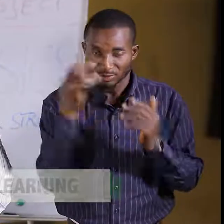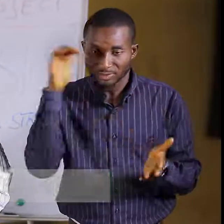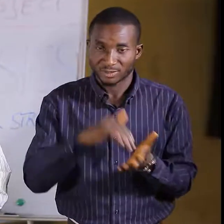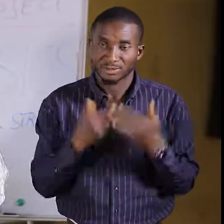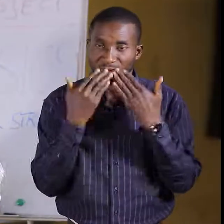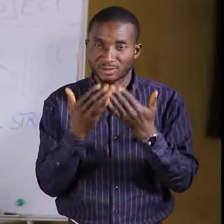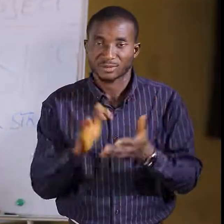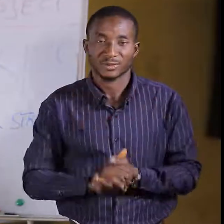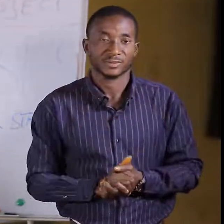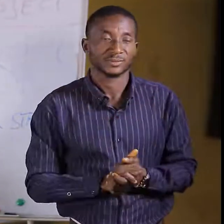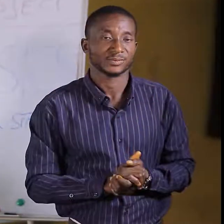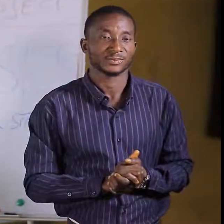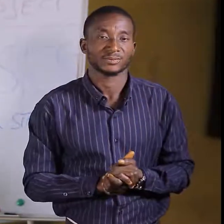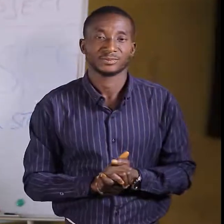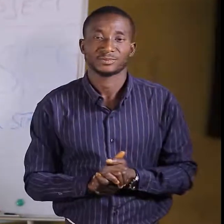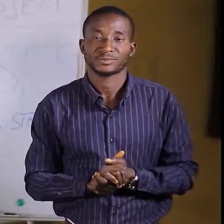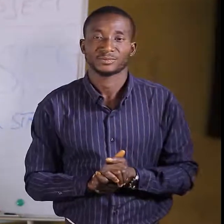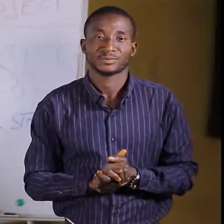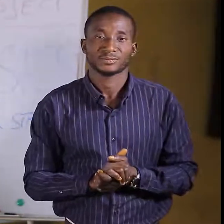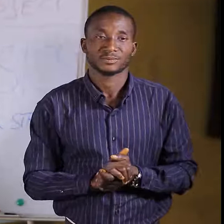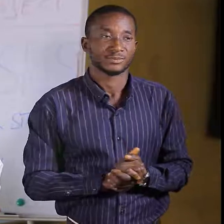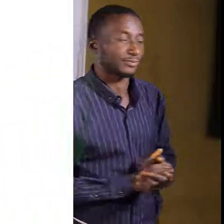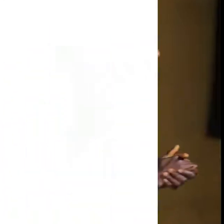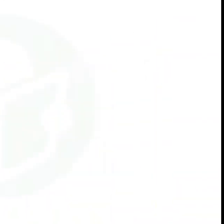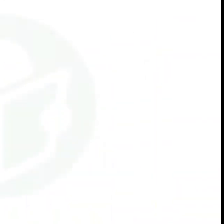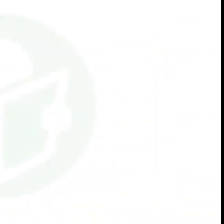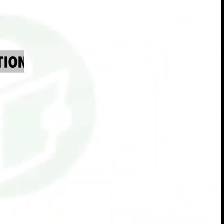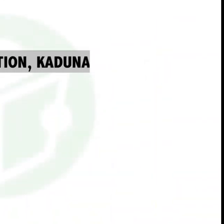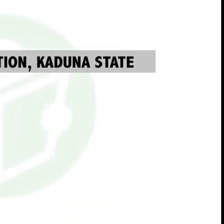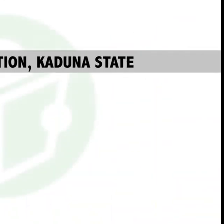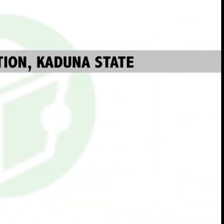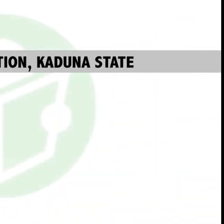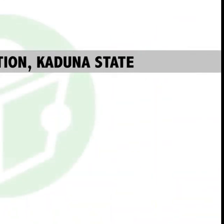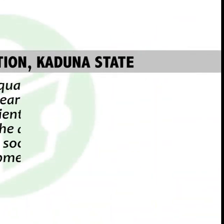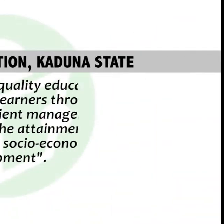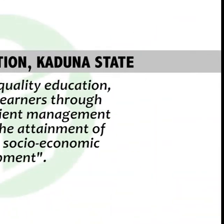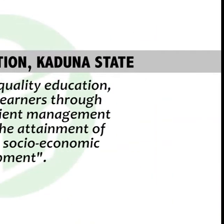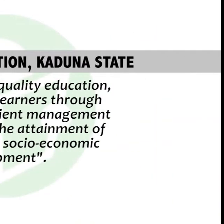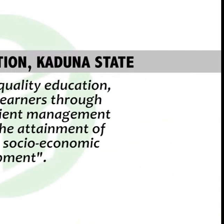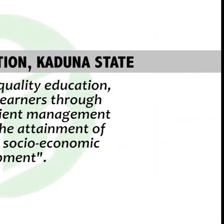in our next lesson. I remain Napoleon Kure. Happy day.